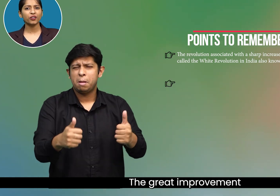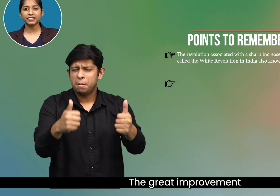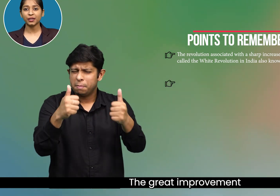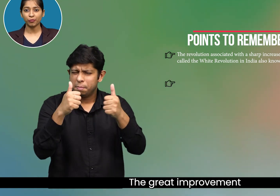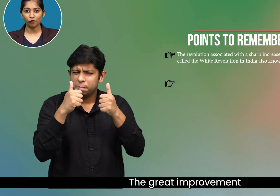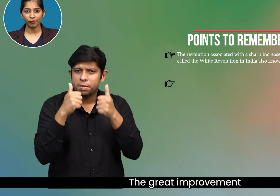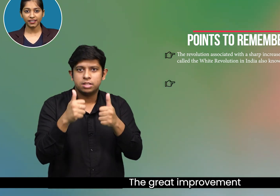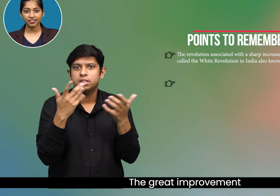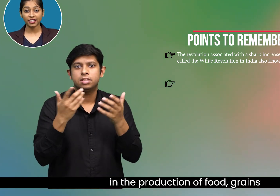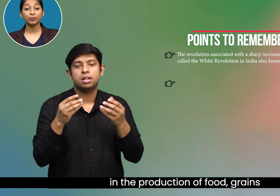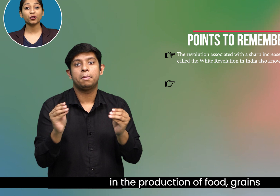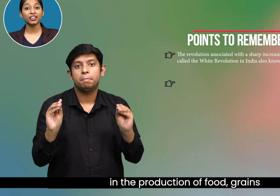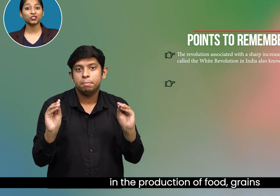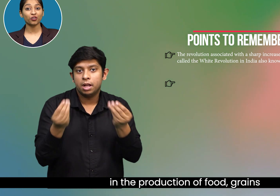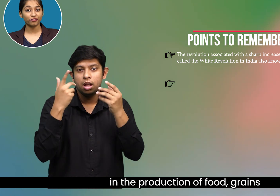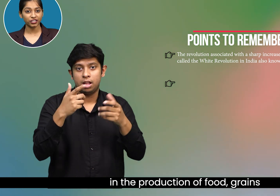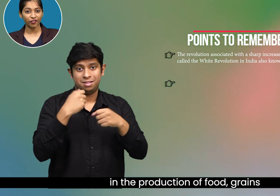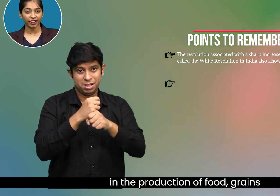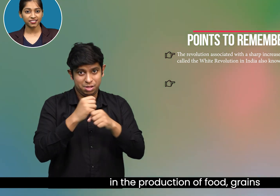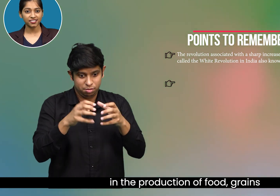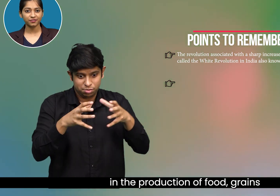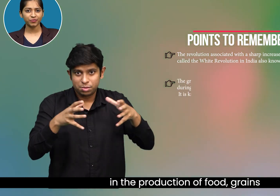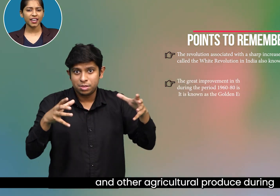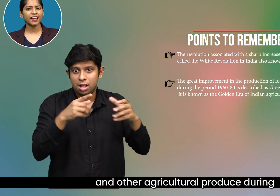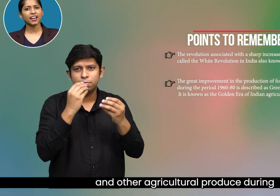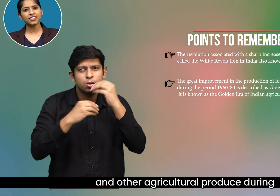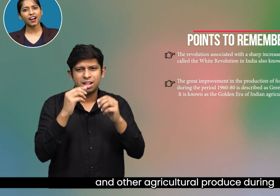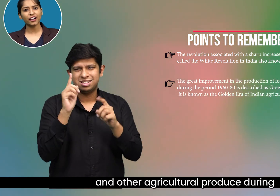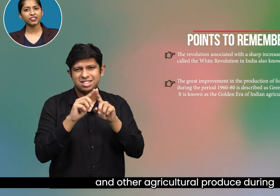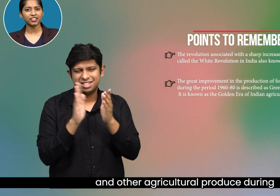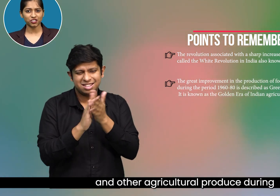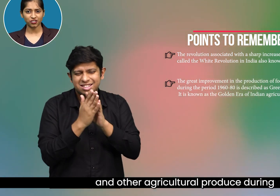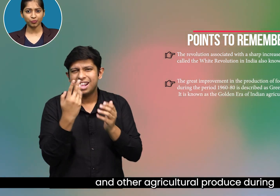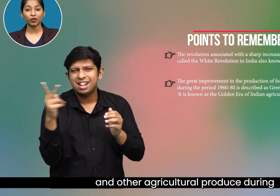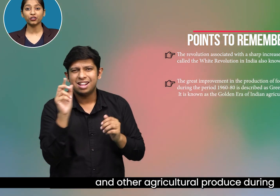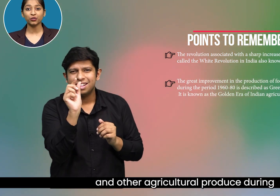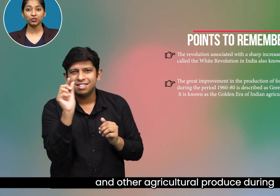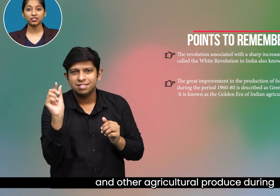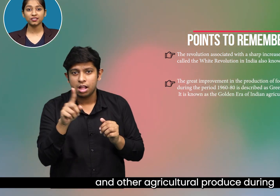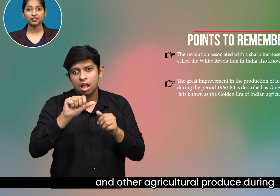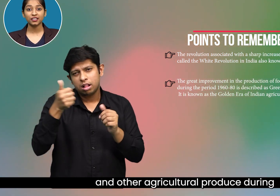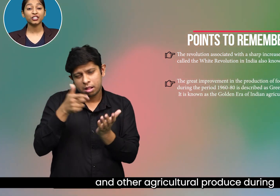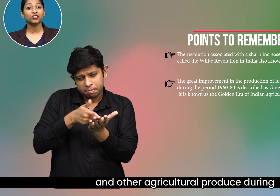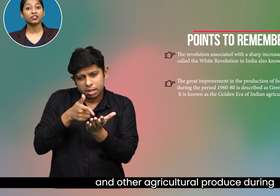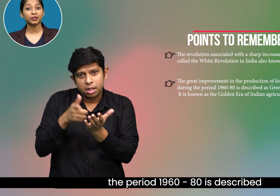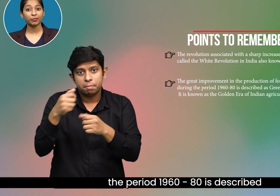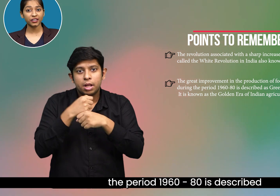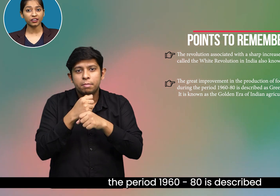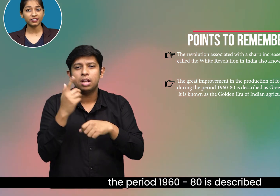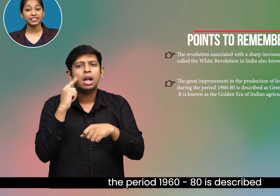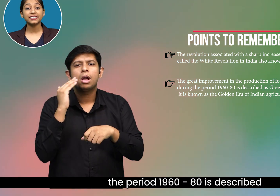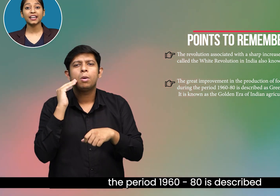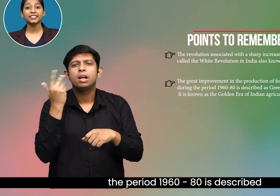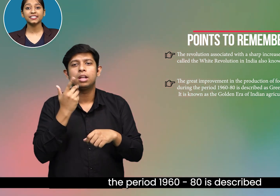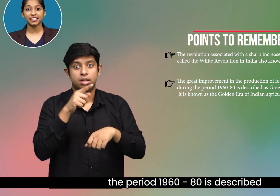The great improvement in the production of food grains and other agricultural produce during the